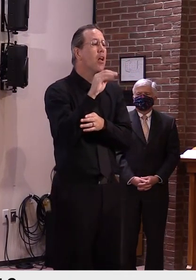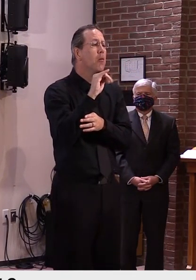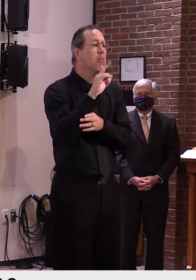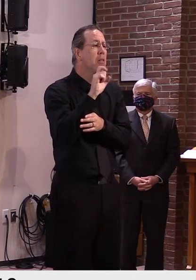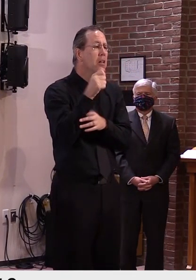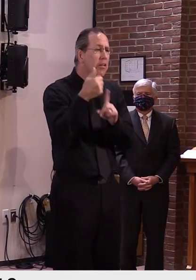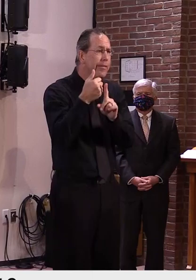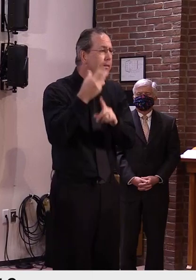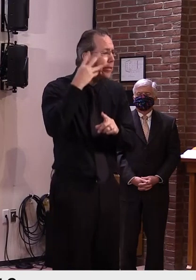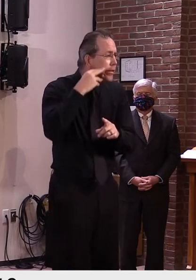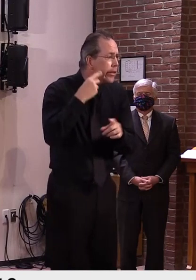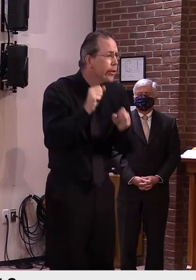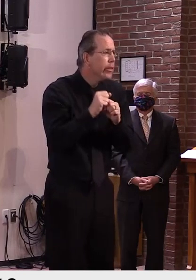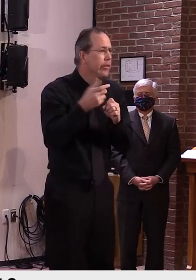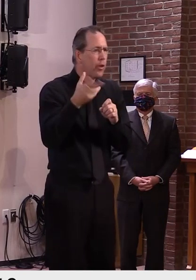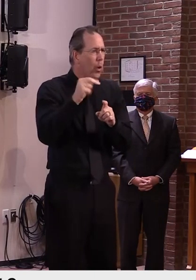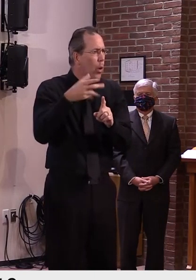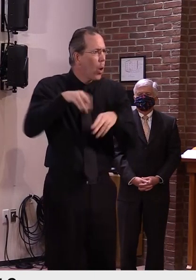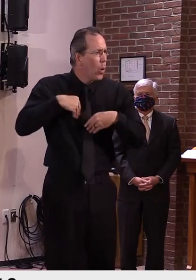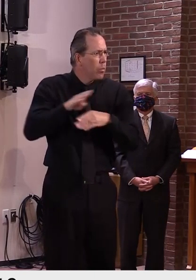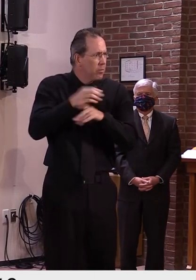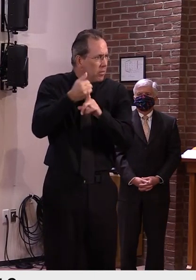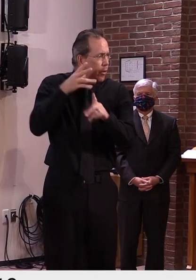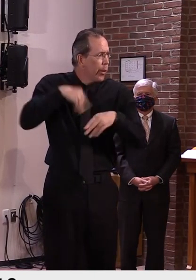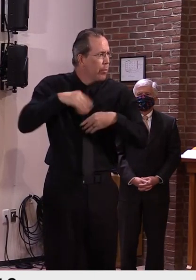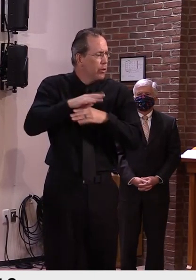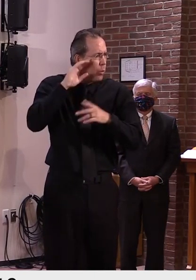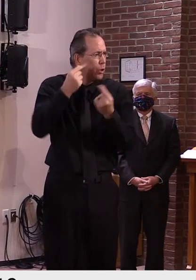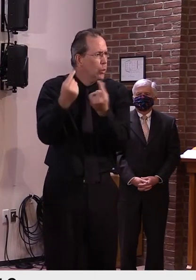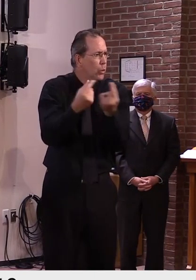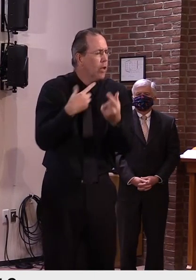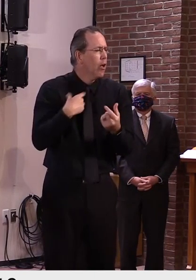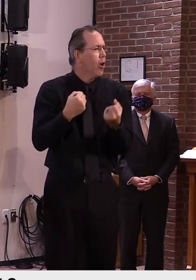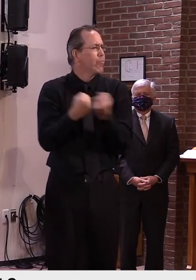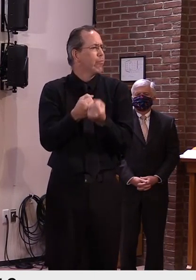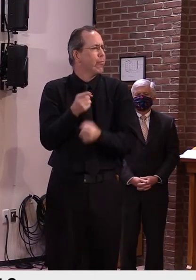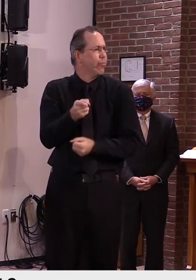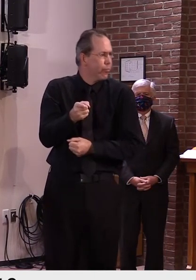businesses over a number of years. So that would be helpful for me.